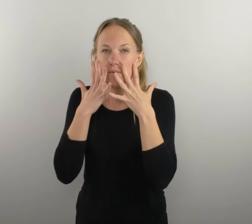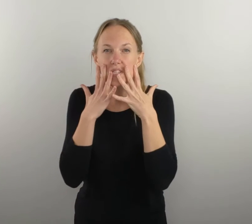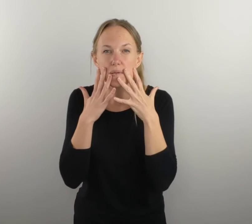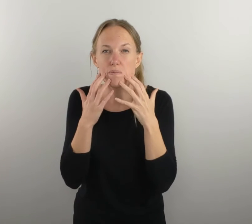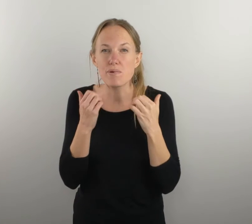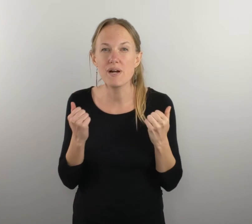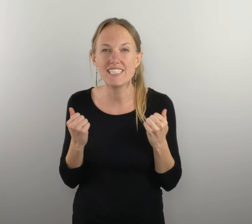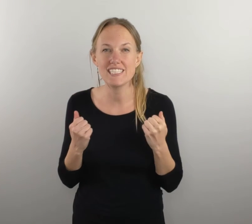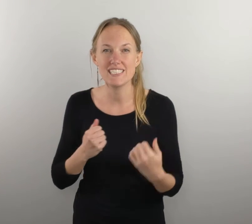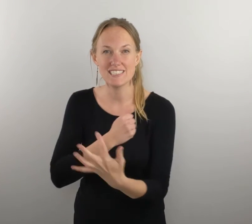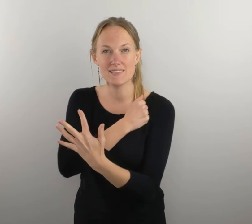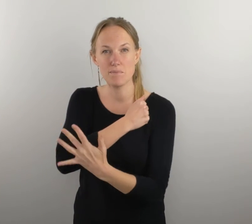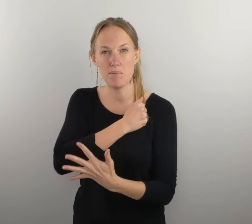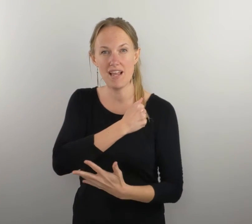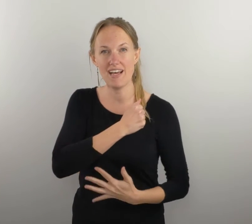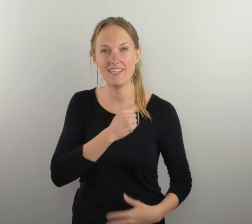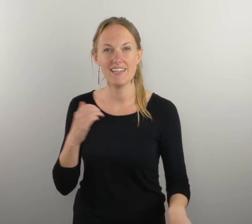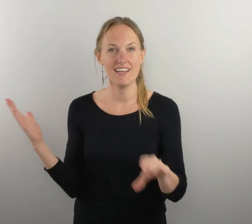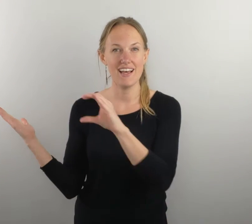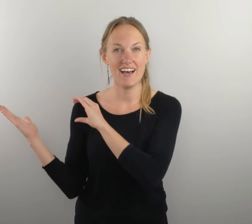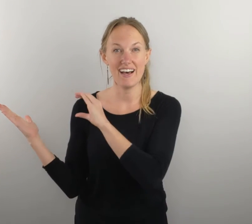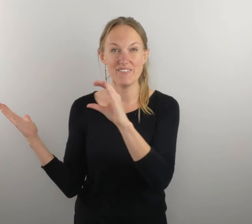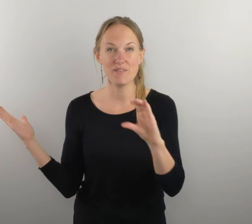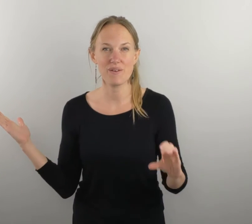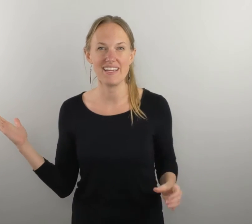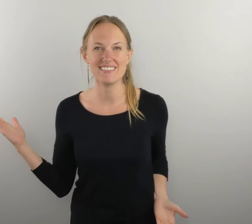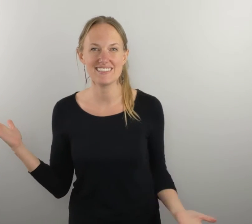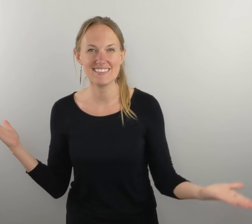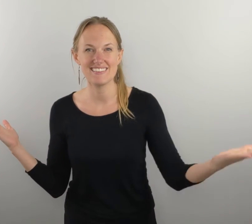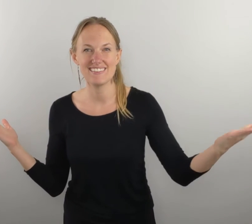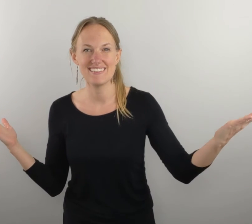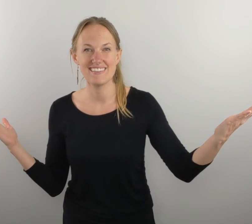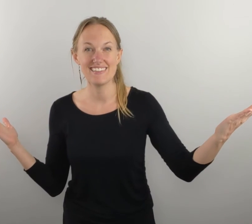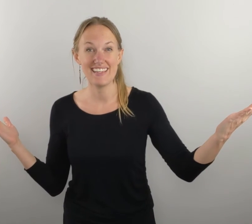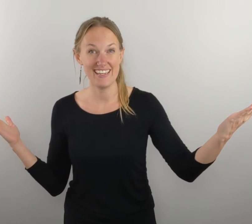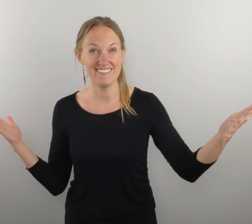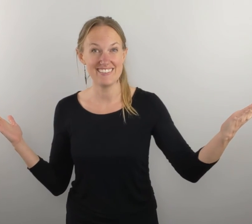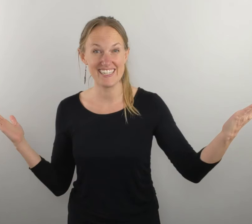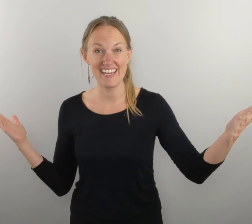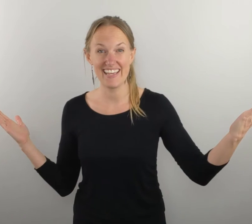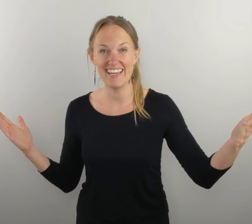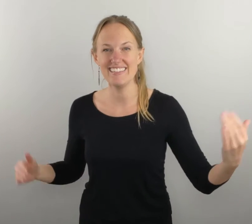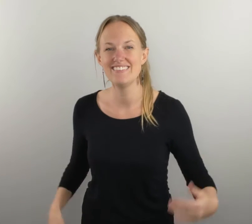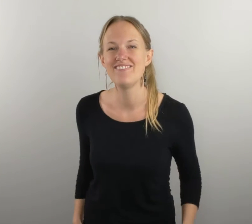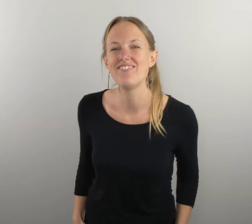the precious blood of Christ. Okay, we'll try it again.